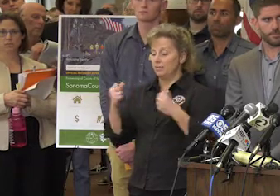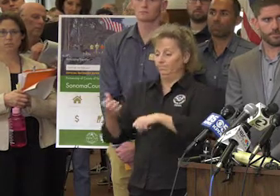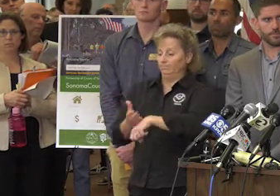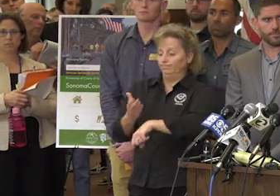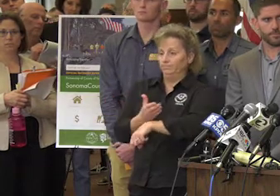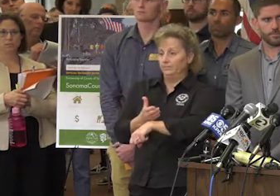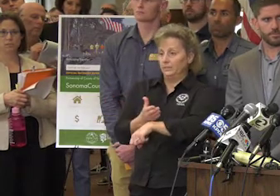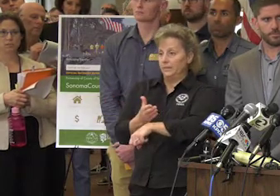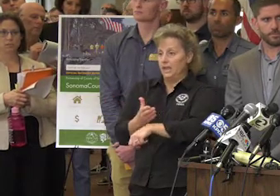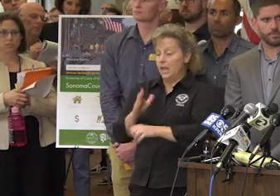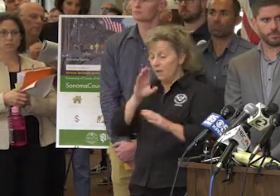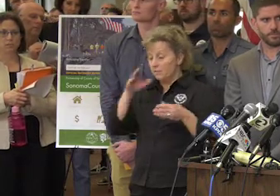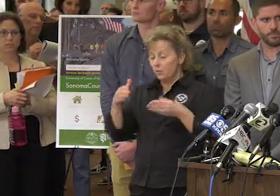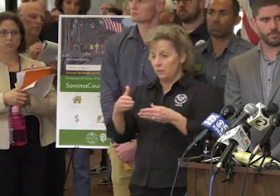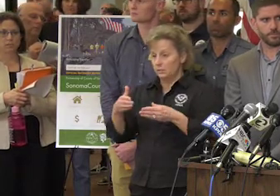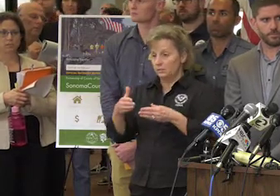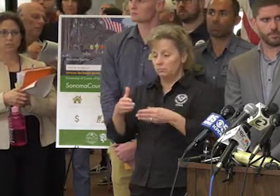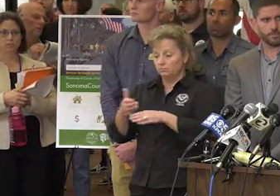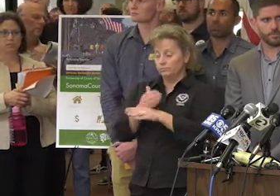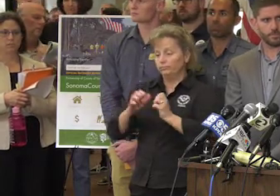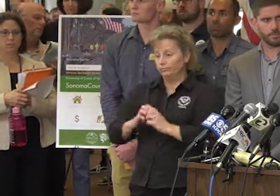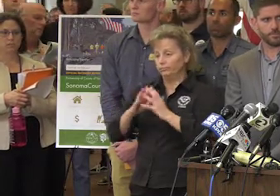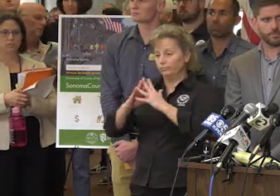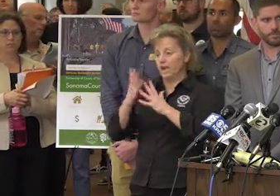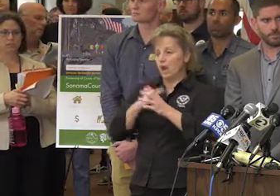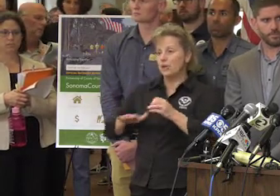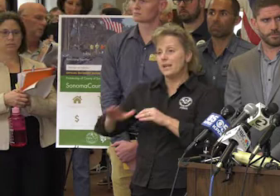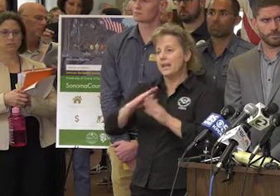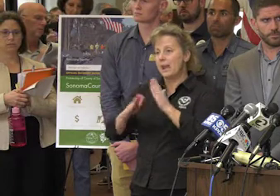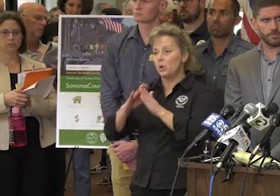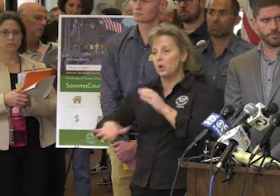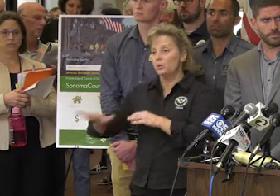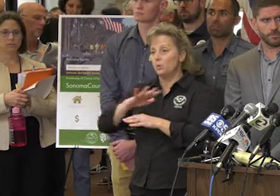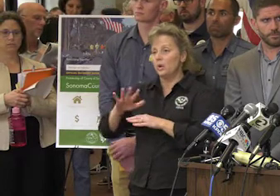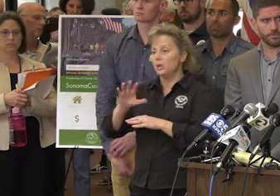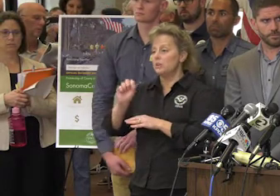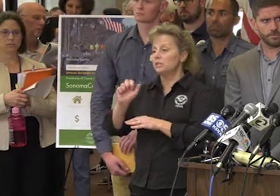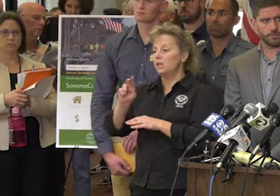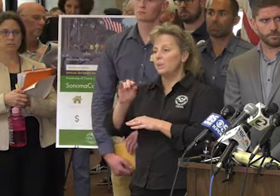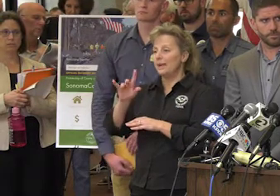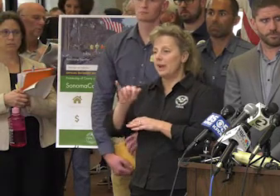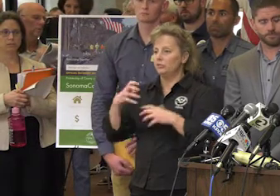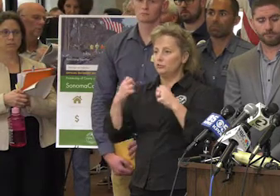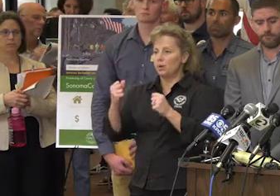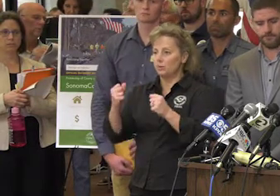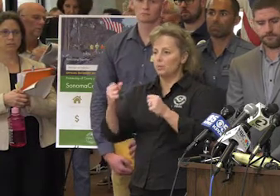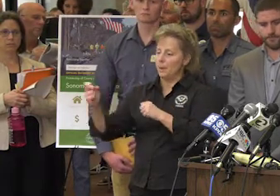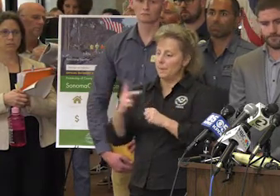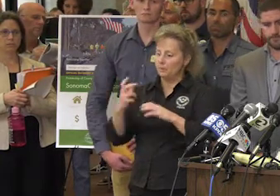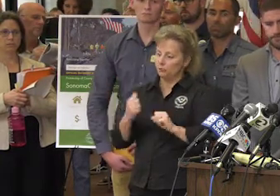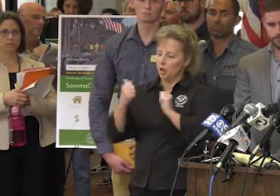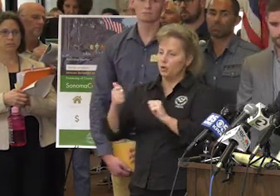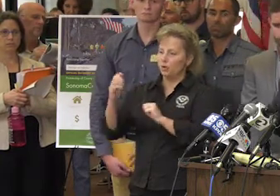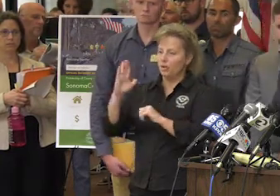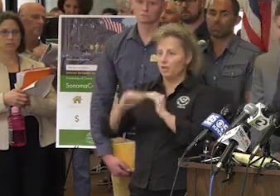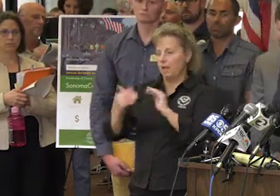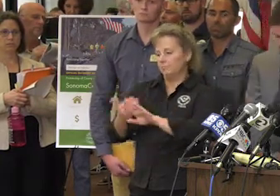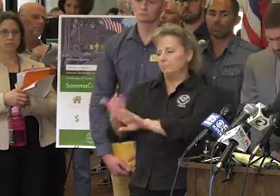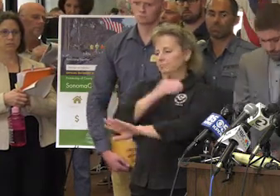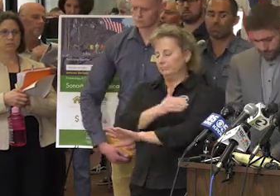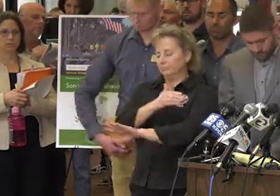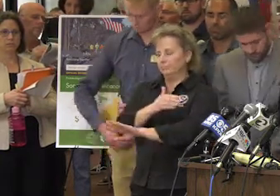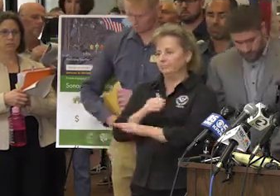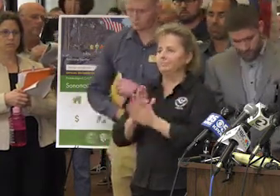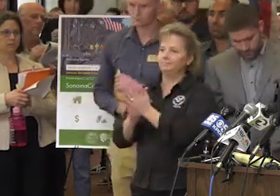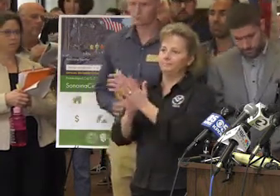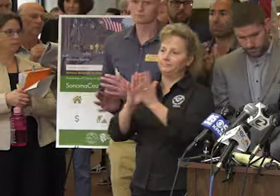our neighborhoods rebuilt. We are resilient and we are Sonoma County strong, and we're going to come back stronger than ever. So without